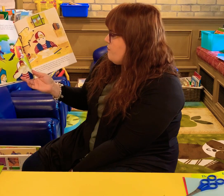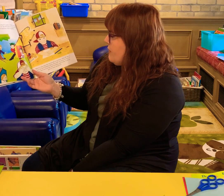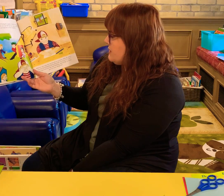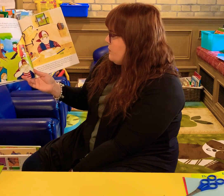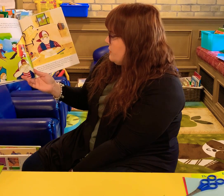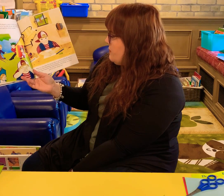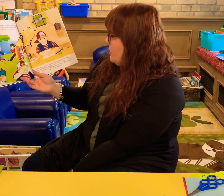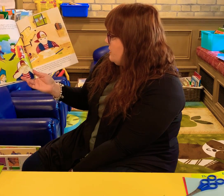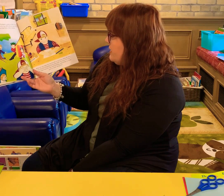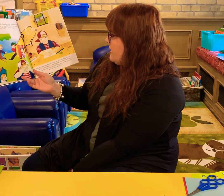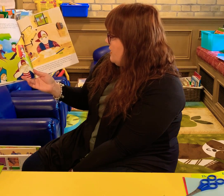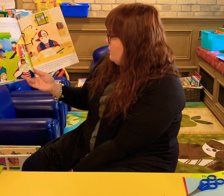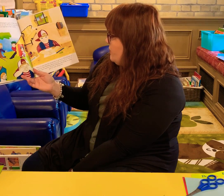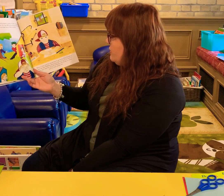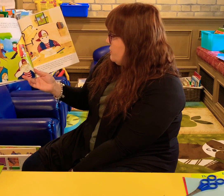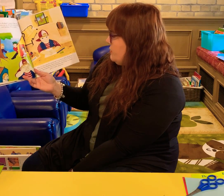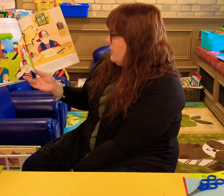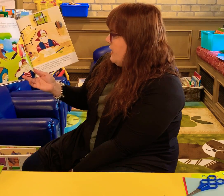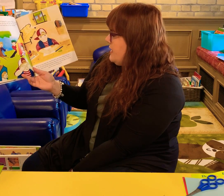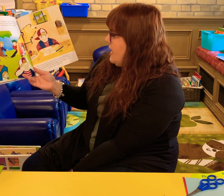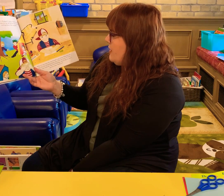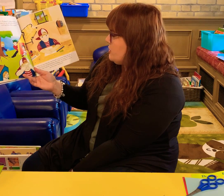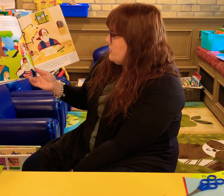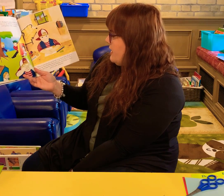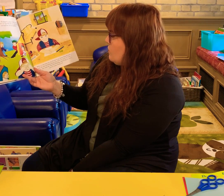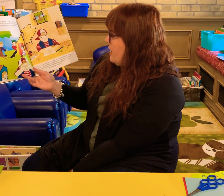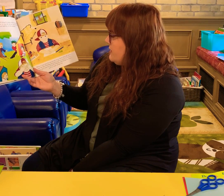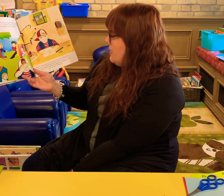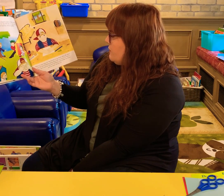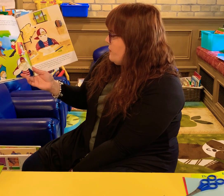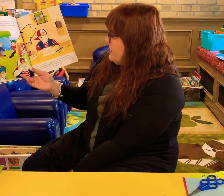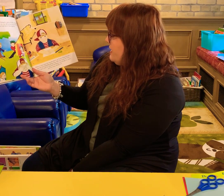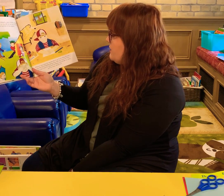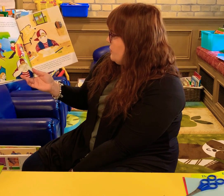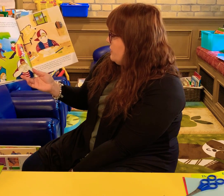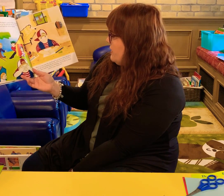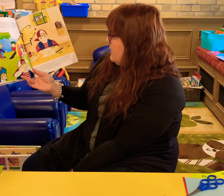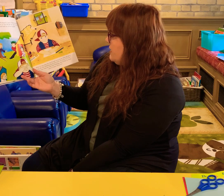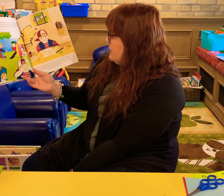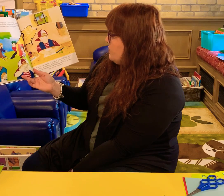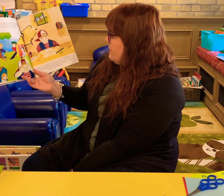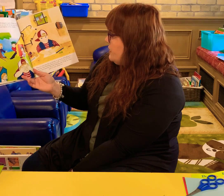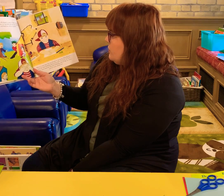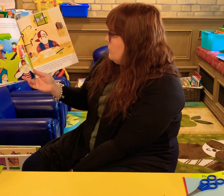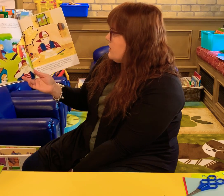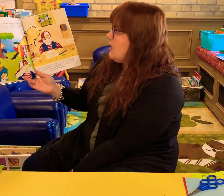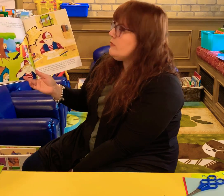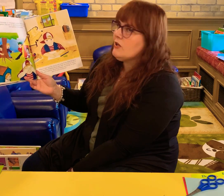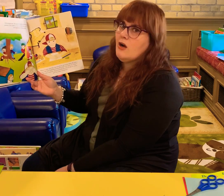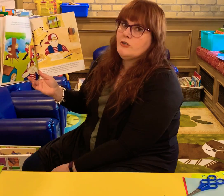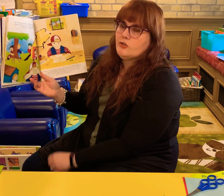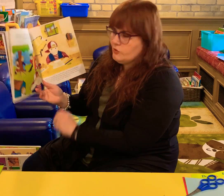best birthday party they had ever been to now I just can't wait for my next birthday and I'd like to invite you to come along too